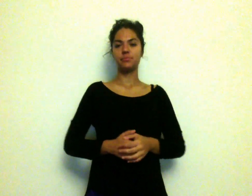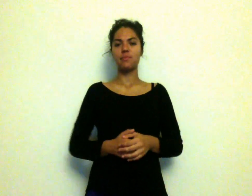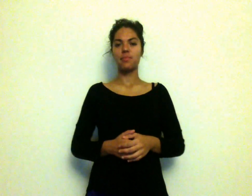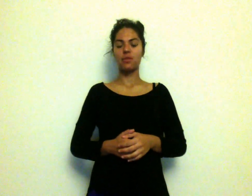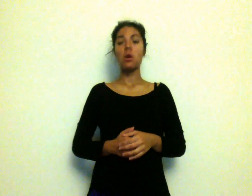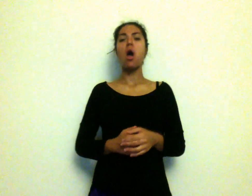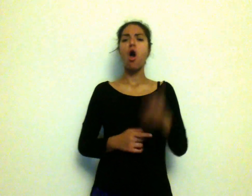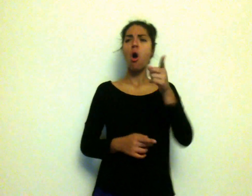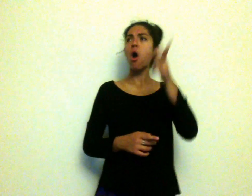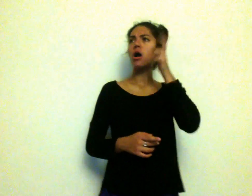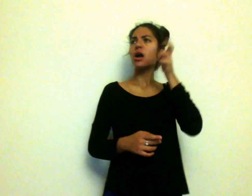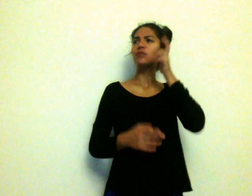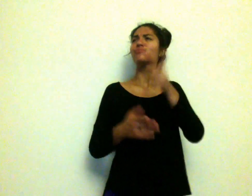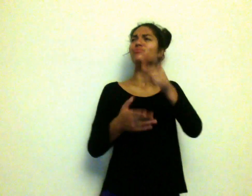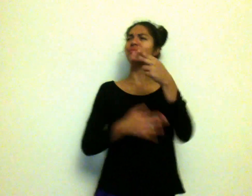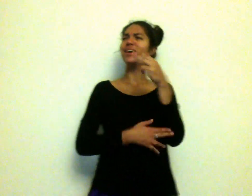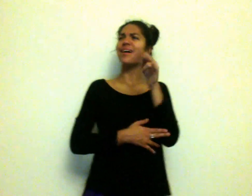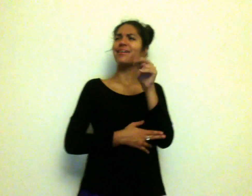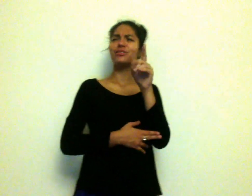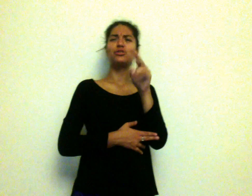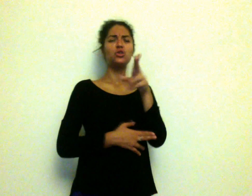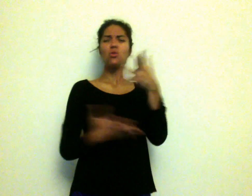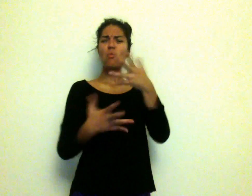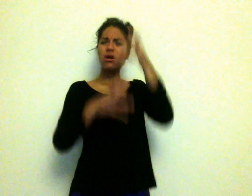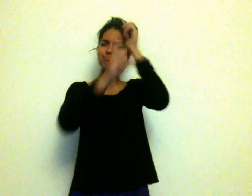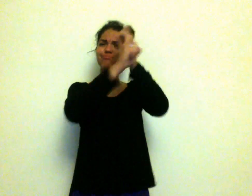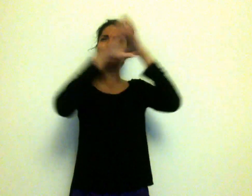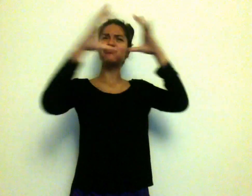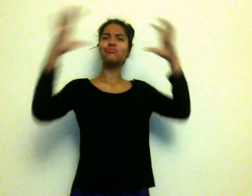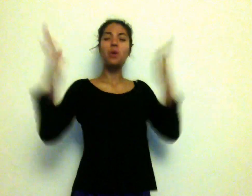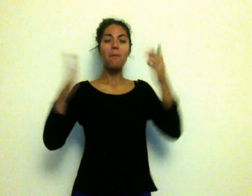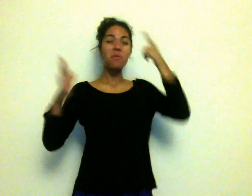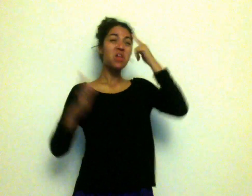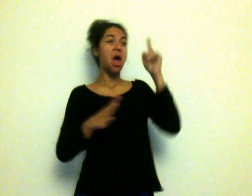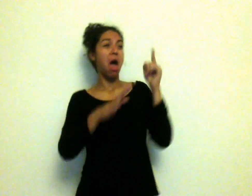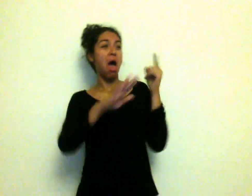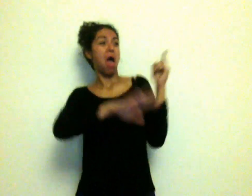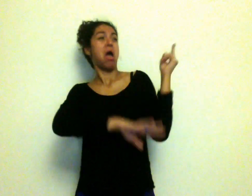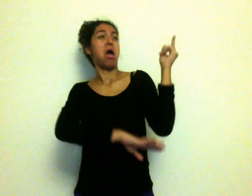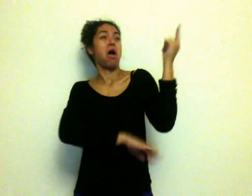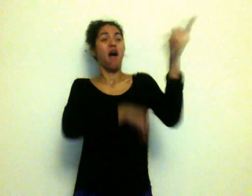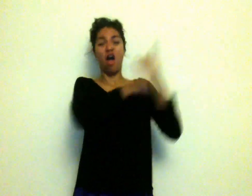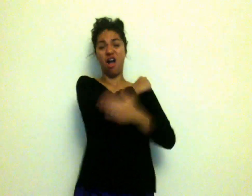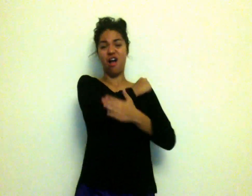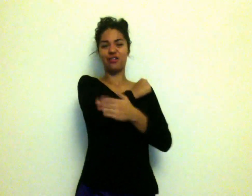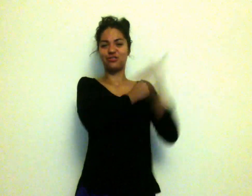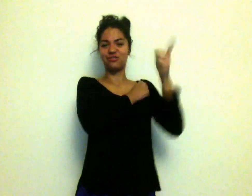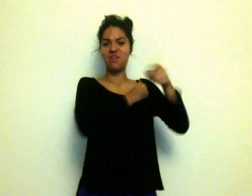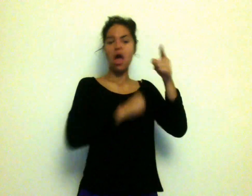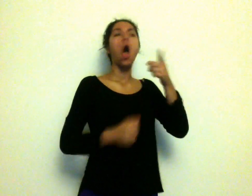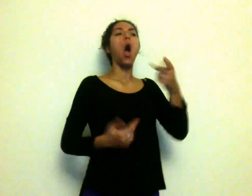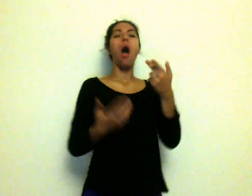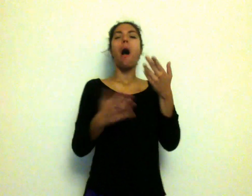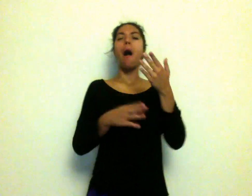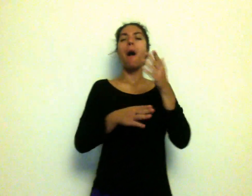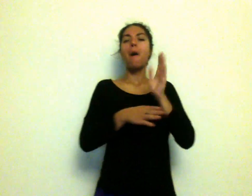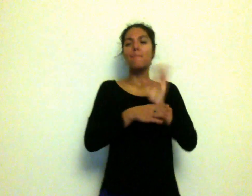India? You don't immediately think of Hollywood or pop music or the American universities, do you? And yet some of the most basic